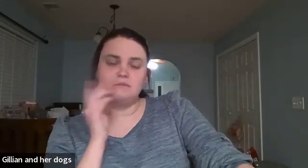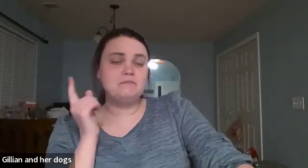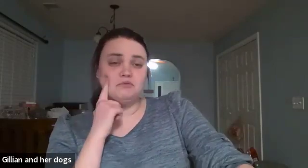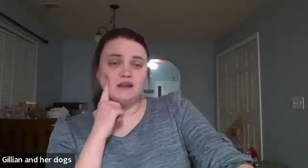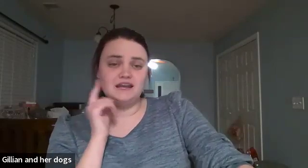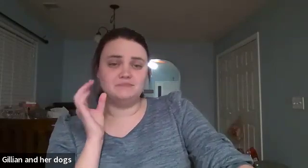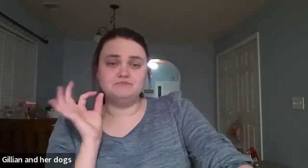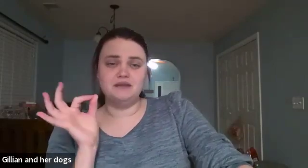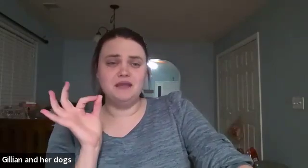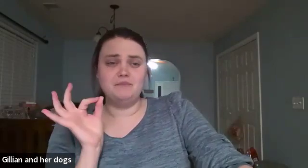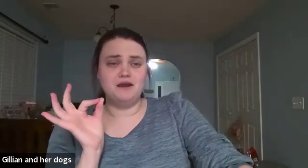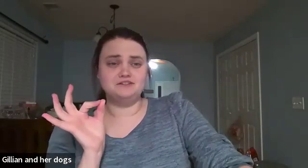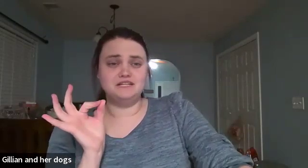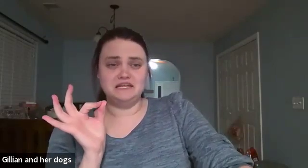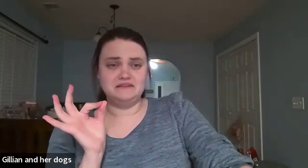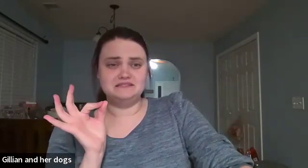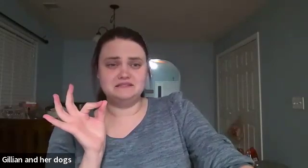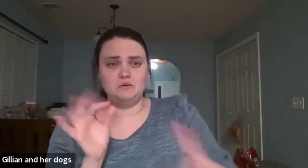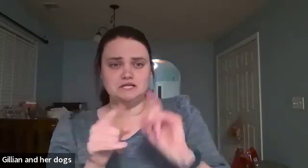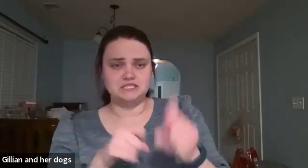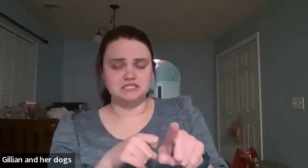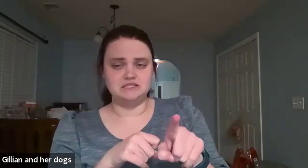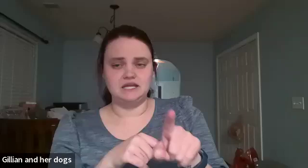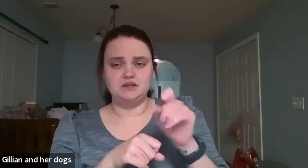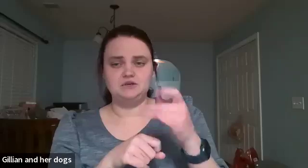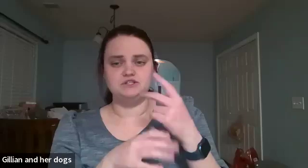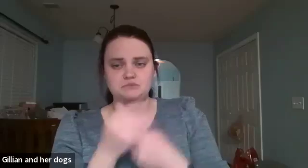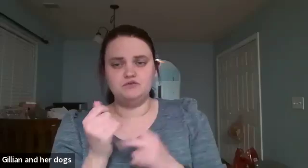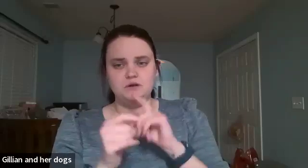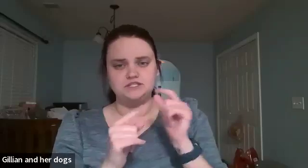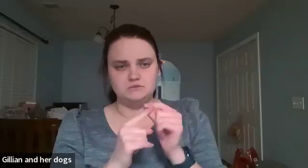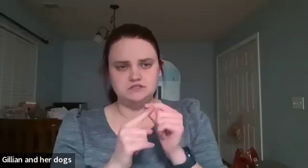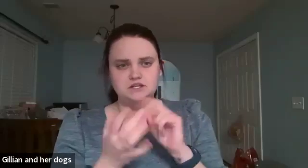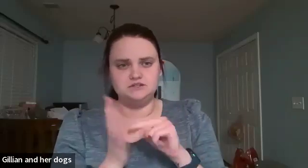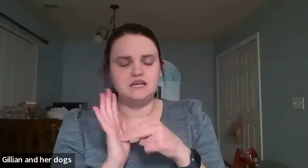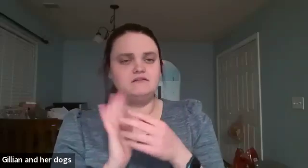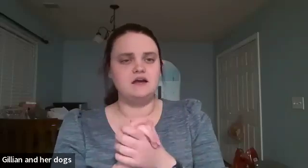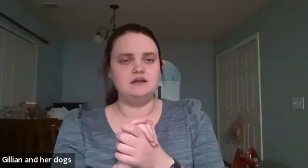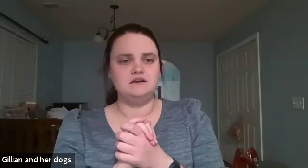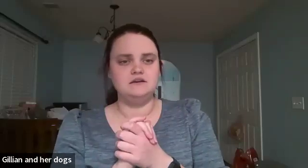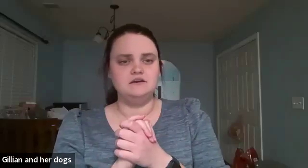sorry, my brain, maybe I'm not understanding the question, like how you would do both question words. Like, are you saying like